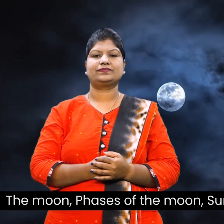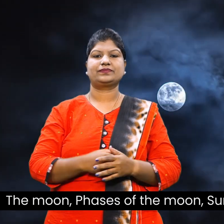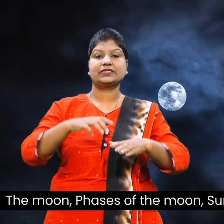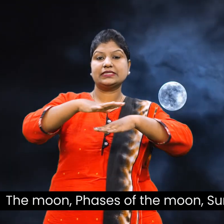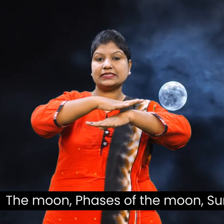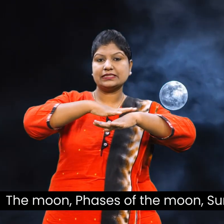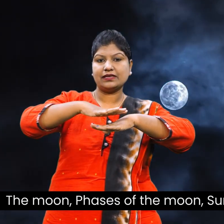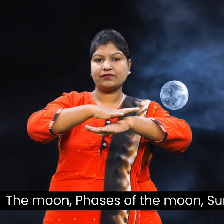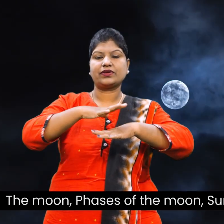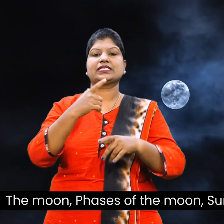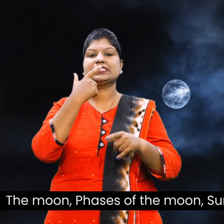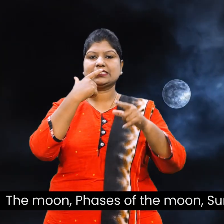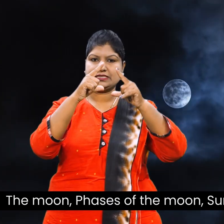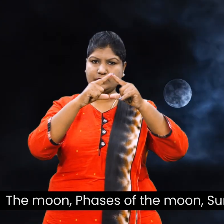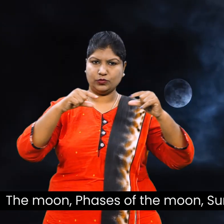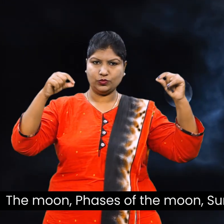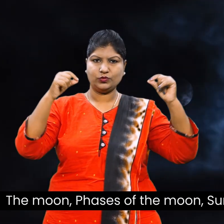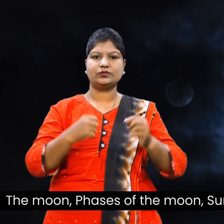surface of the moon,